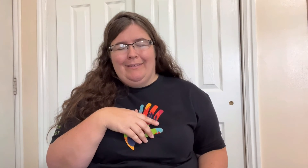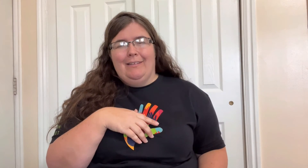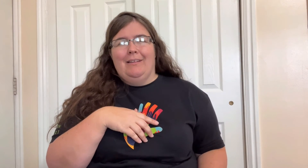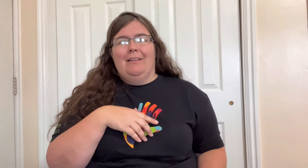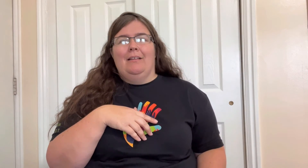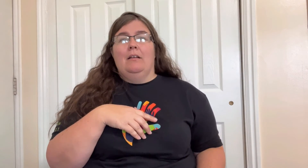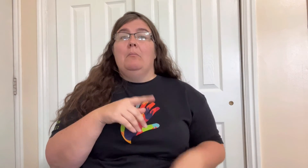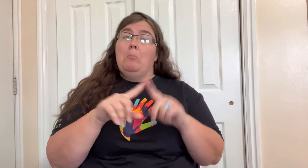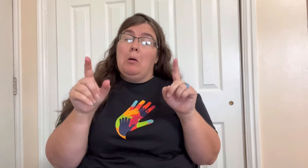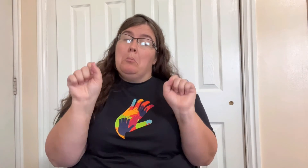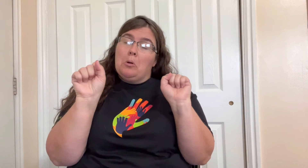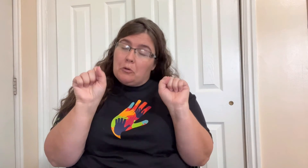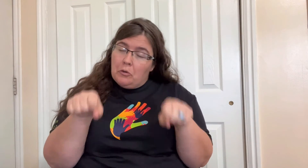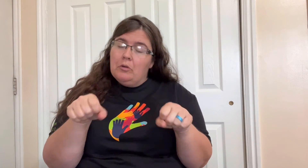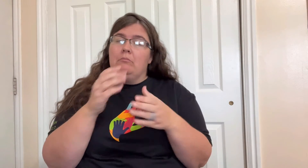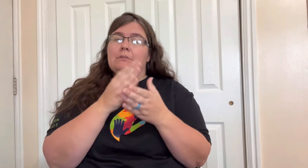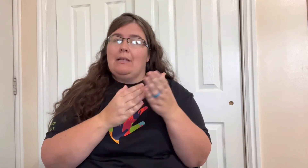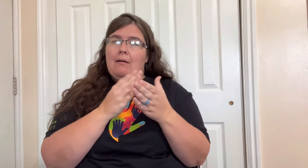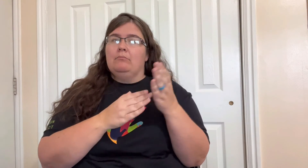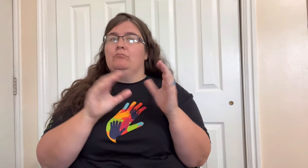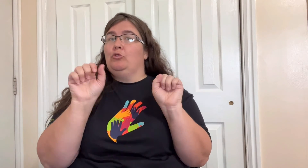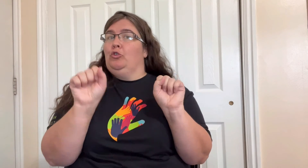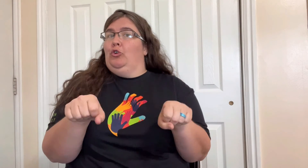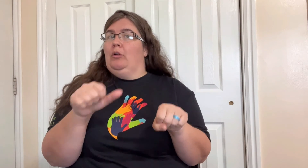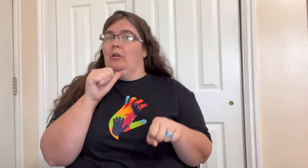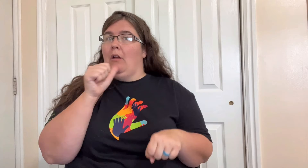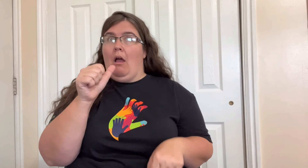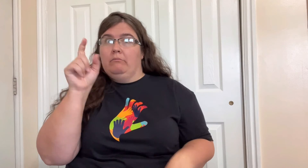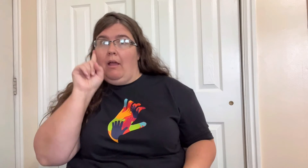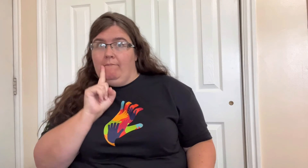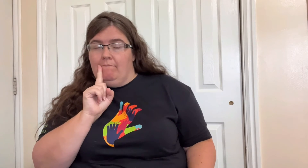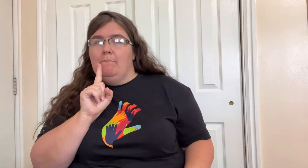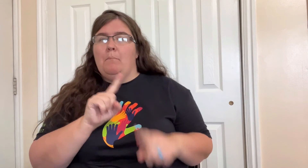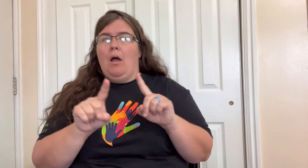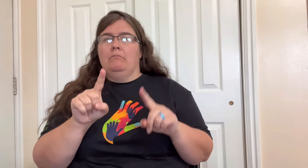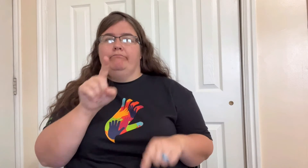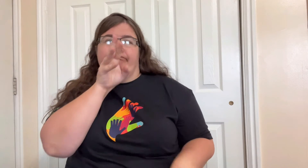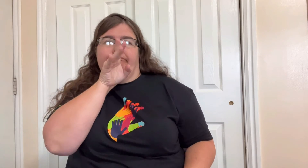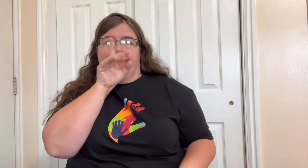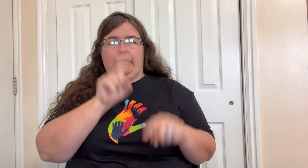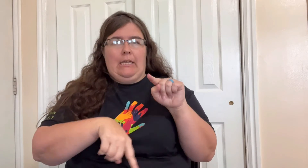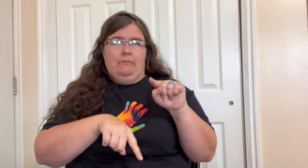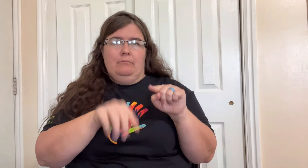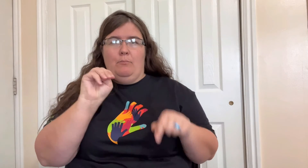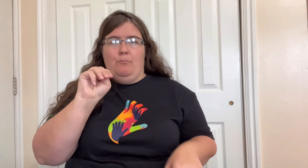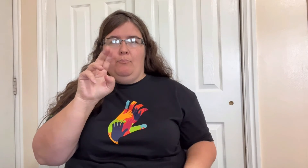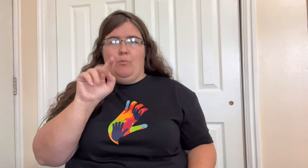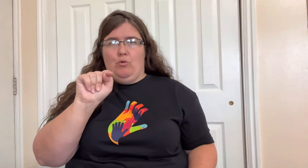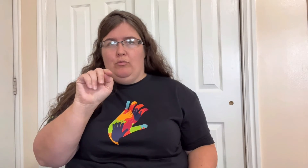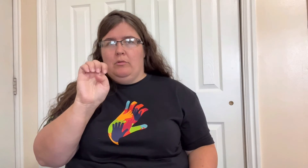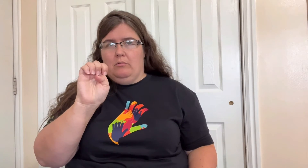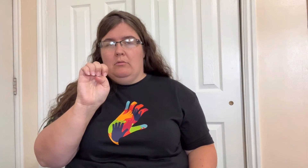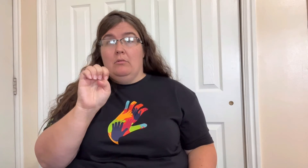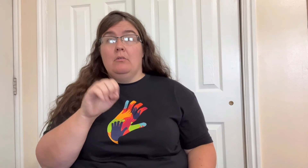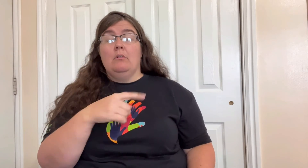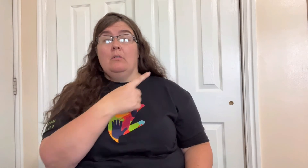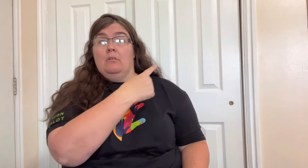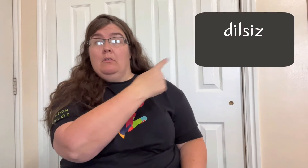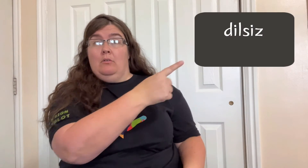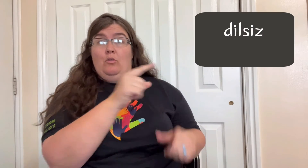rarely, but it could have happened. It could have been that not all the servants were deaf, but they just were mute. They couldn't speak. In